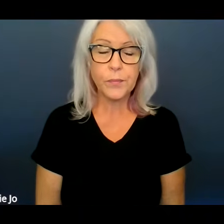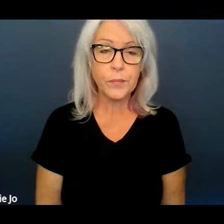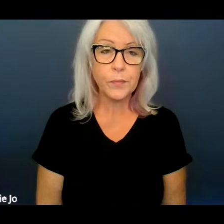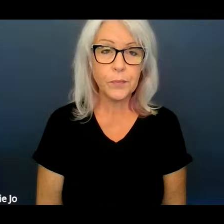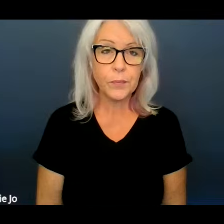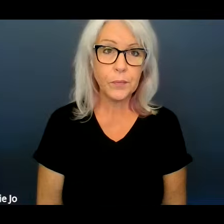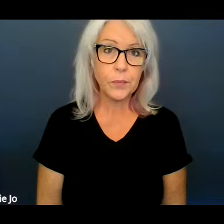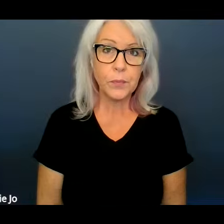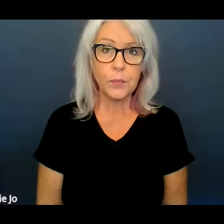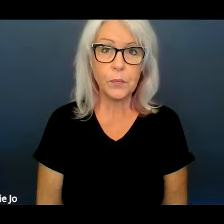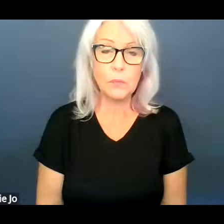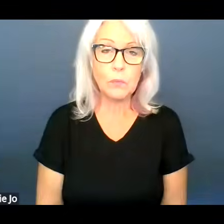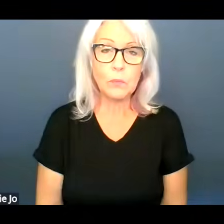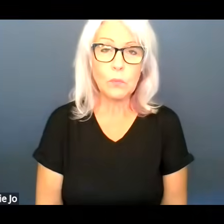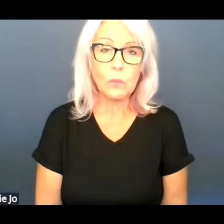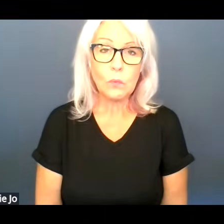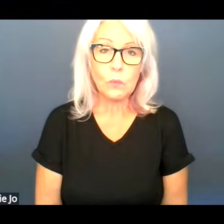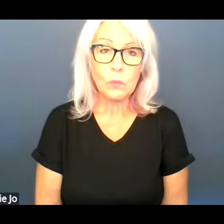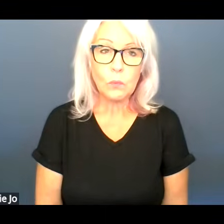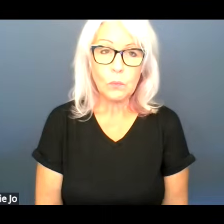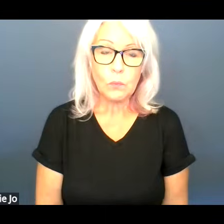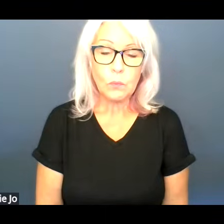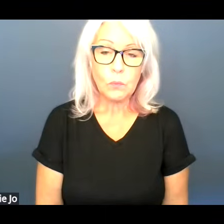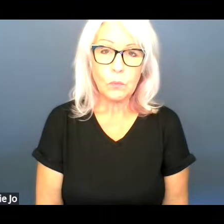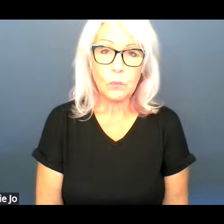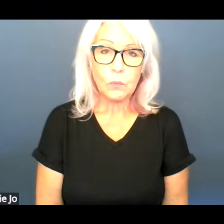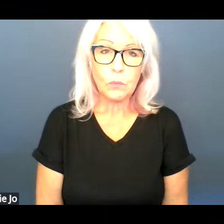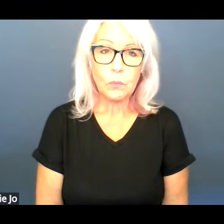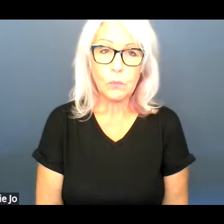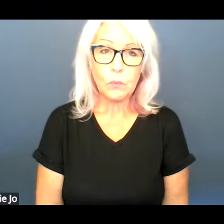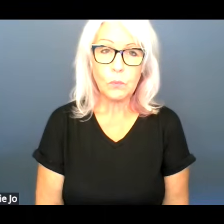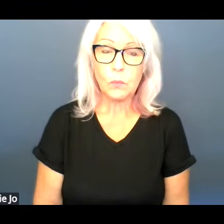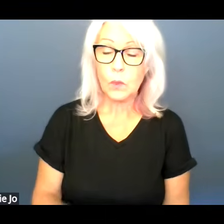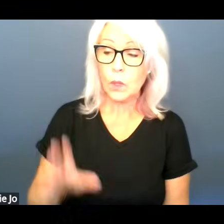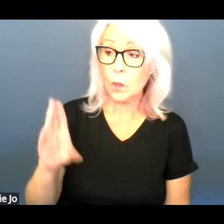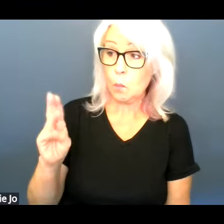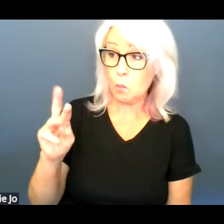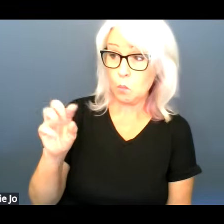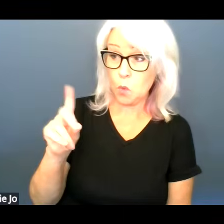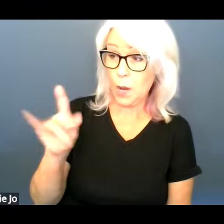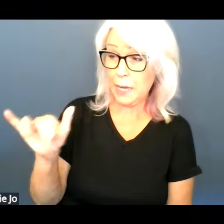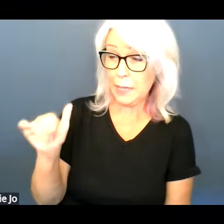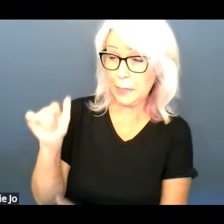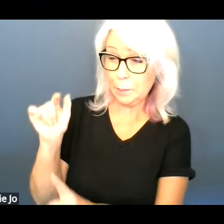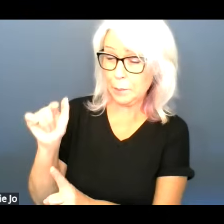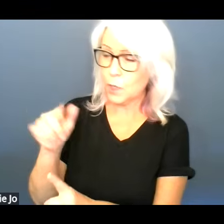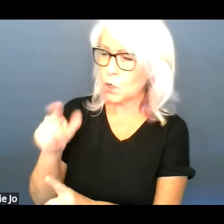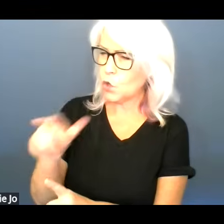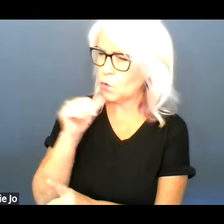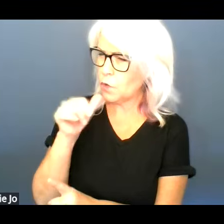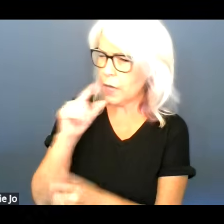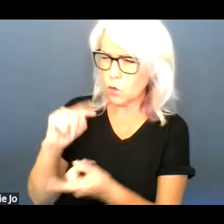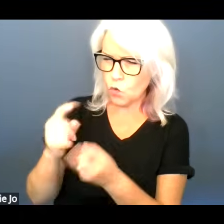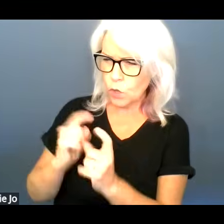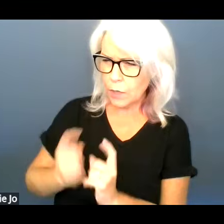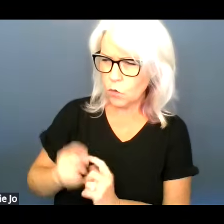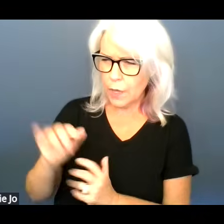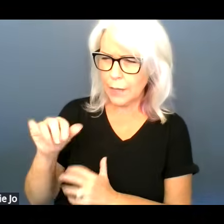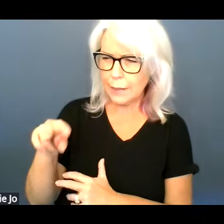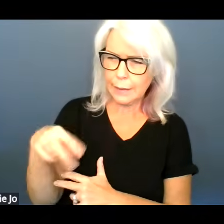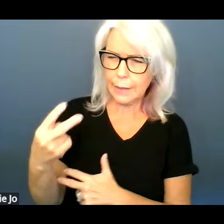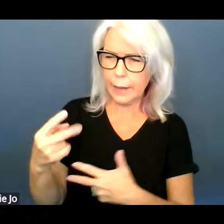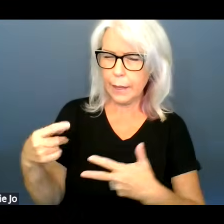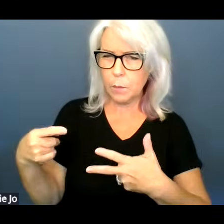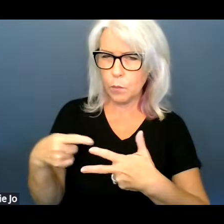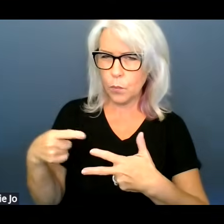Brady, you have not materially changed the second bullet point between what director, you, a little bit you have. Expand laws